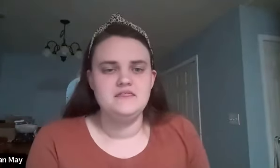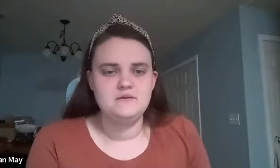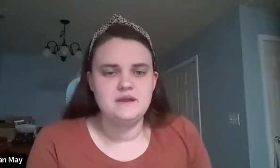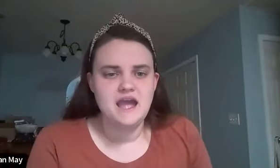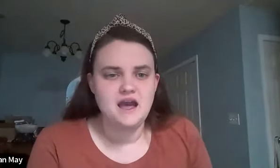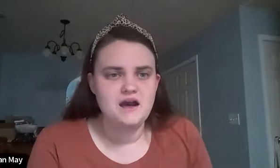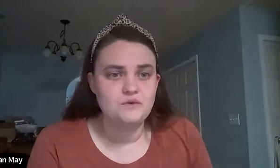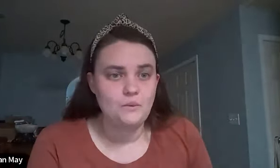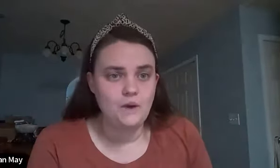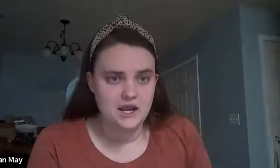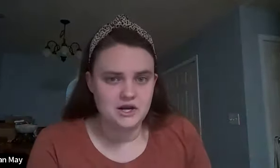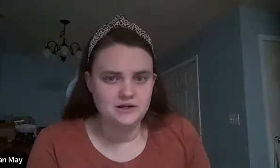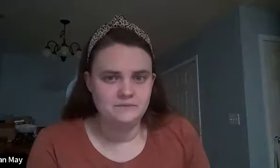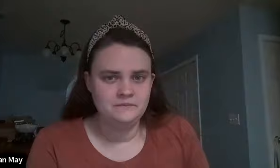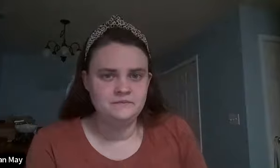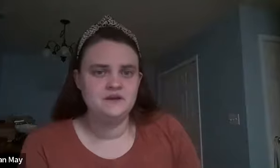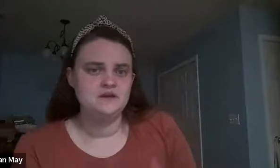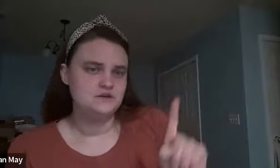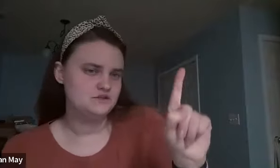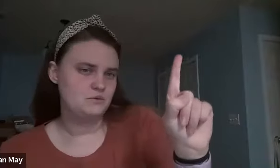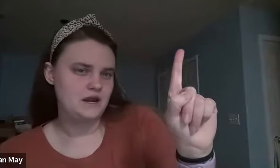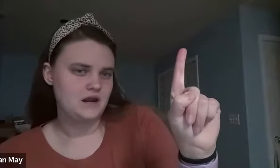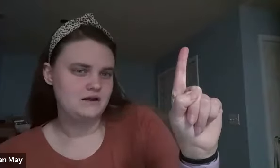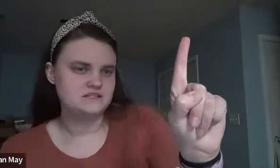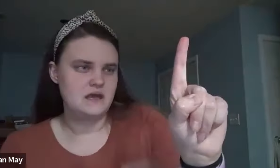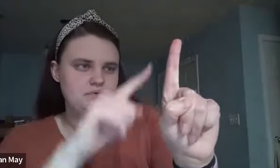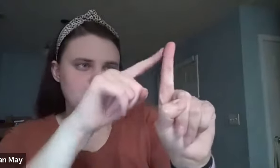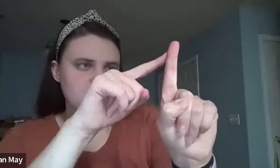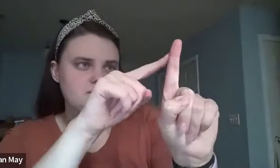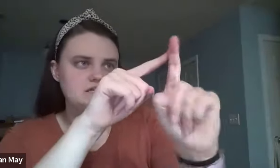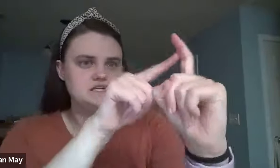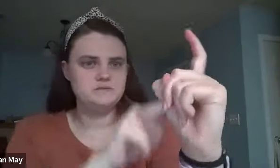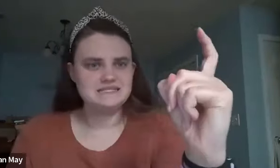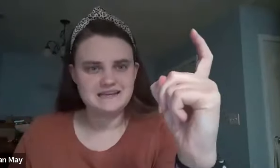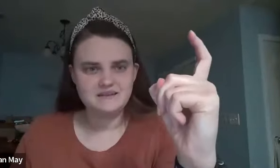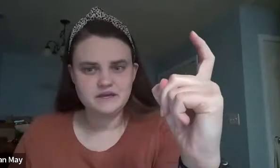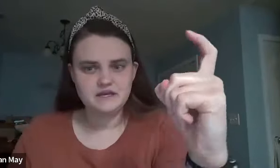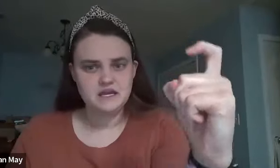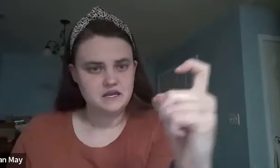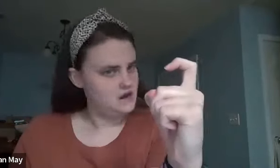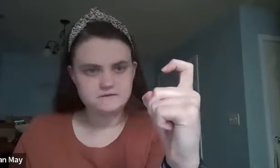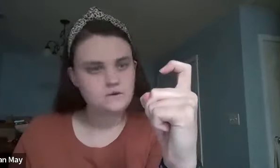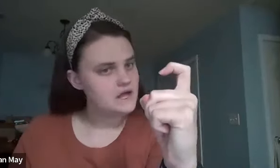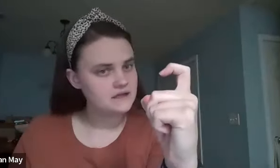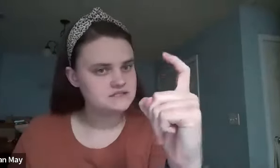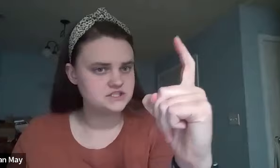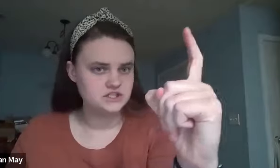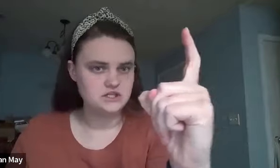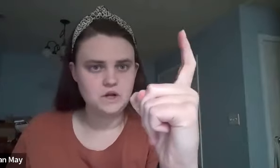Then we have where. So where is that pointer finger? It's going to be slightly bent, not a full X, just a little